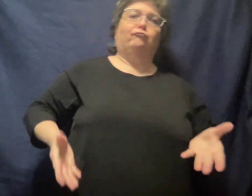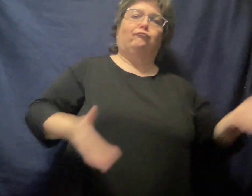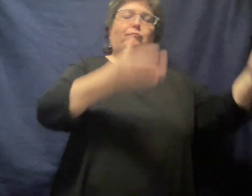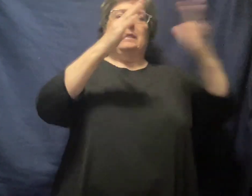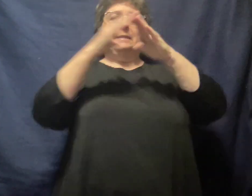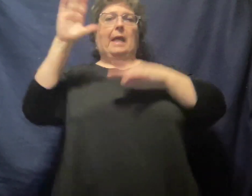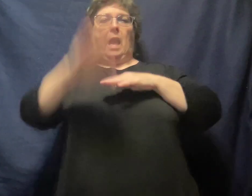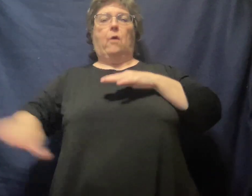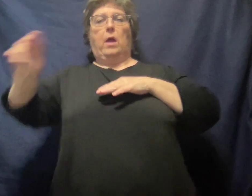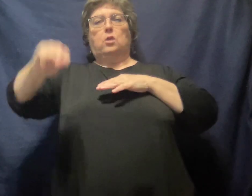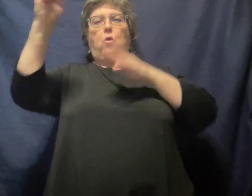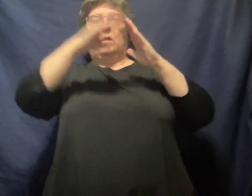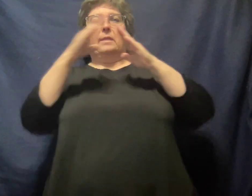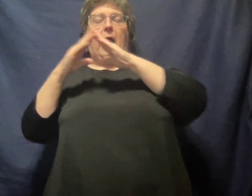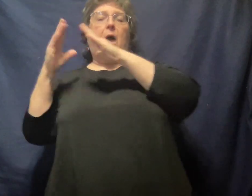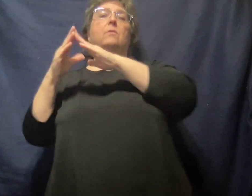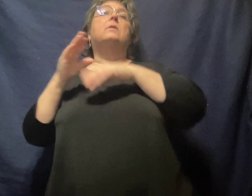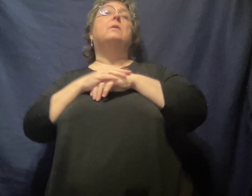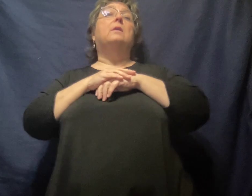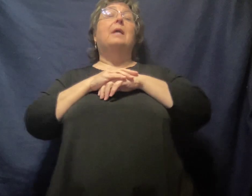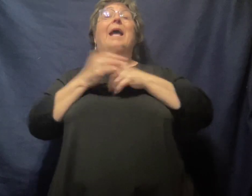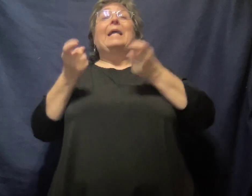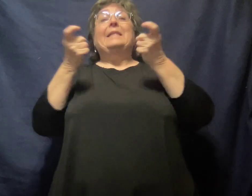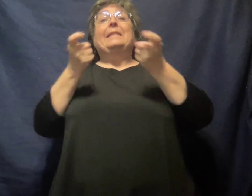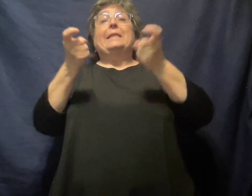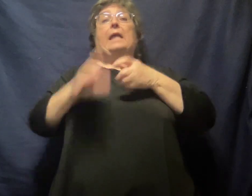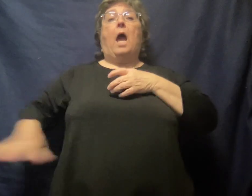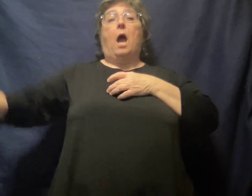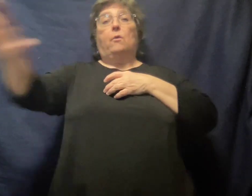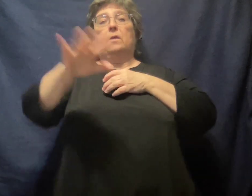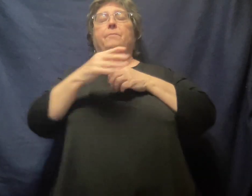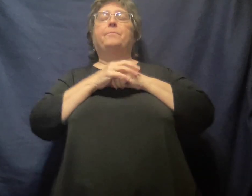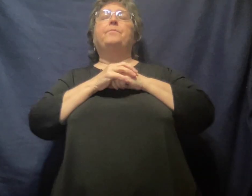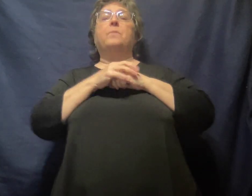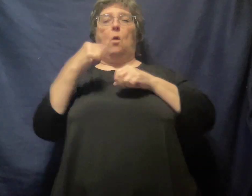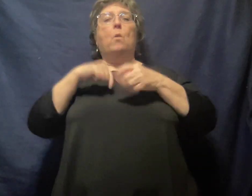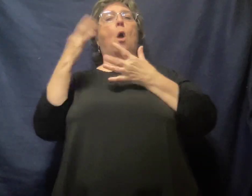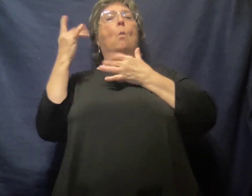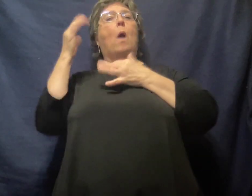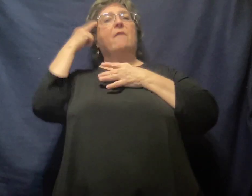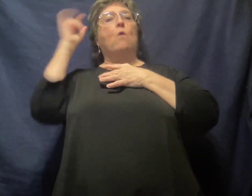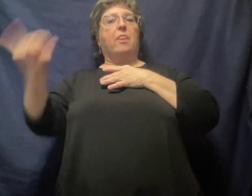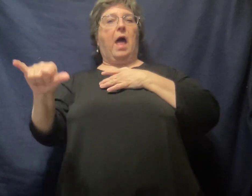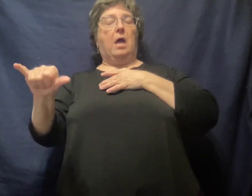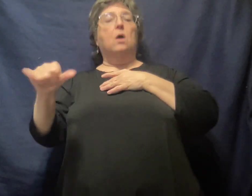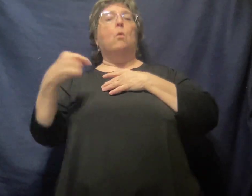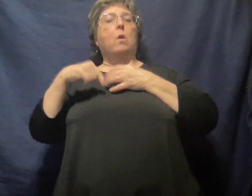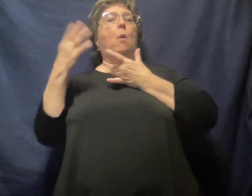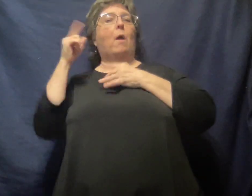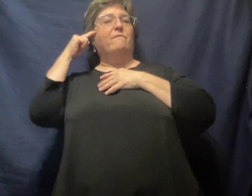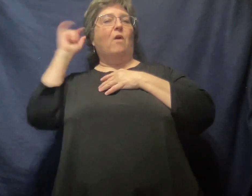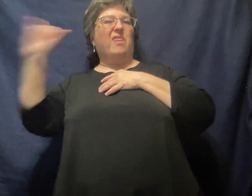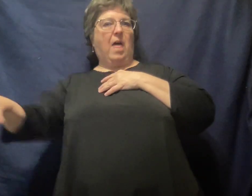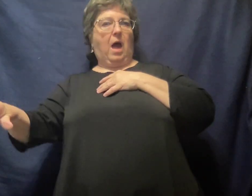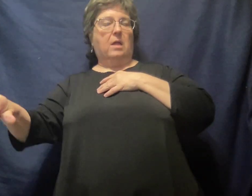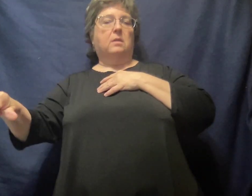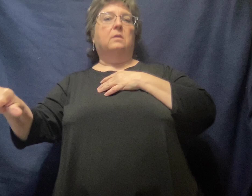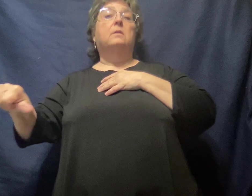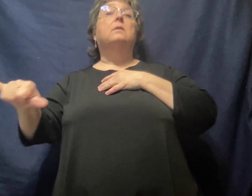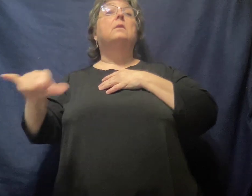north towns and settling into ski country. And we're waiting for it down there, I can tell you that. So with that, just be